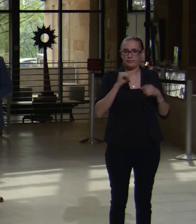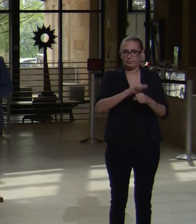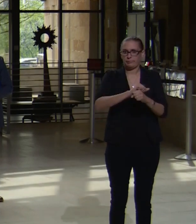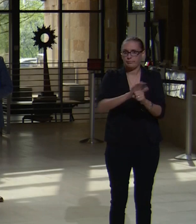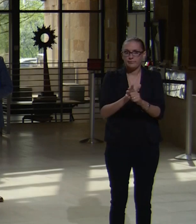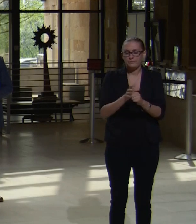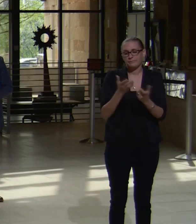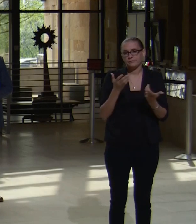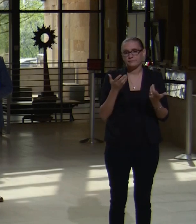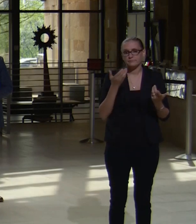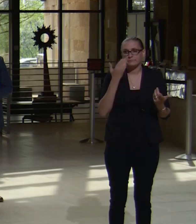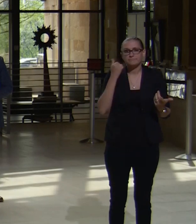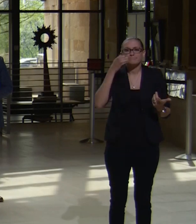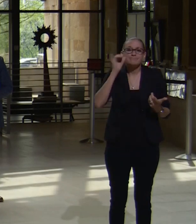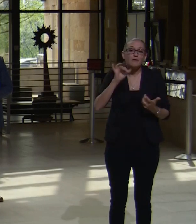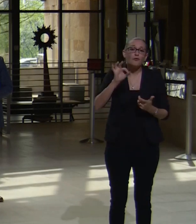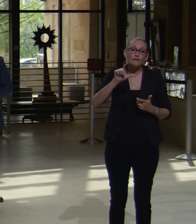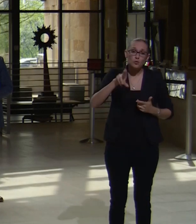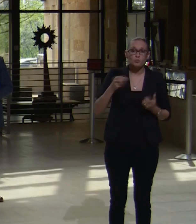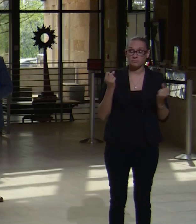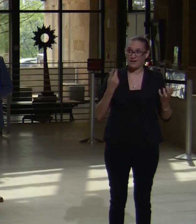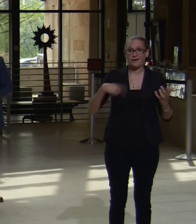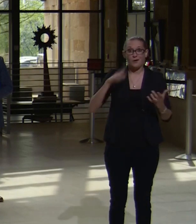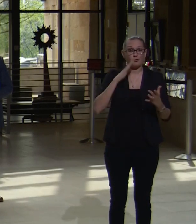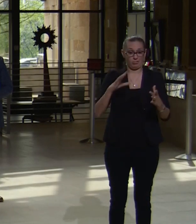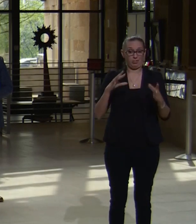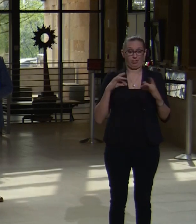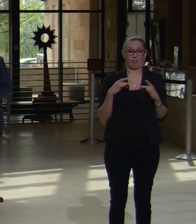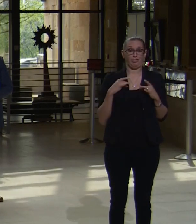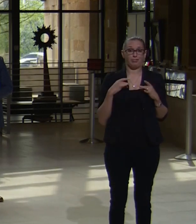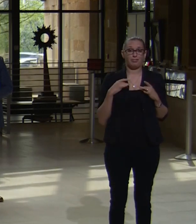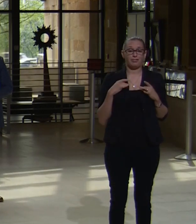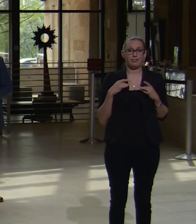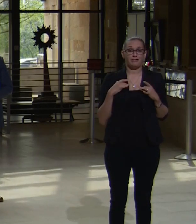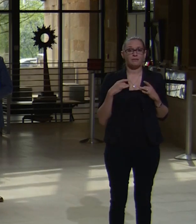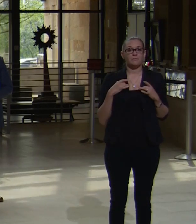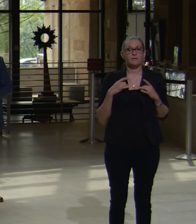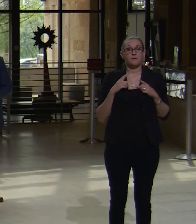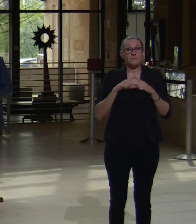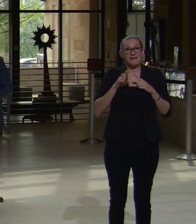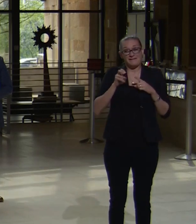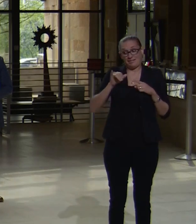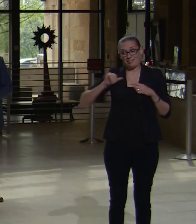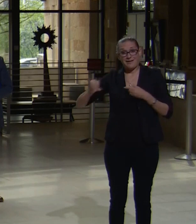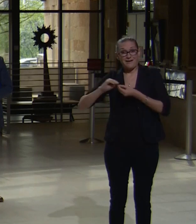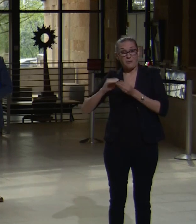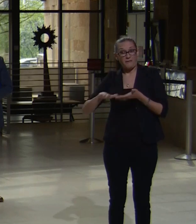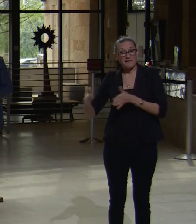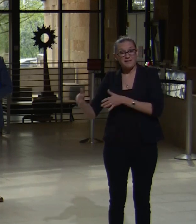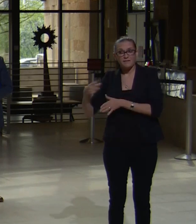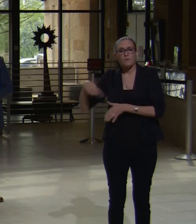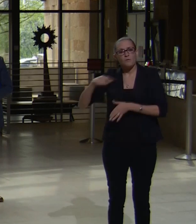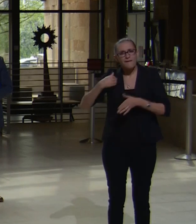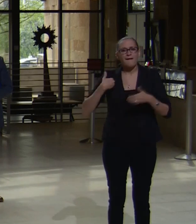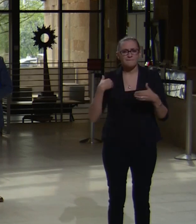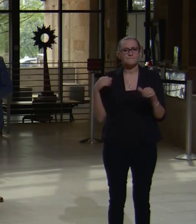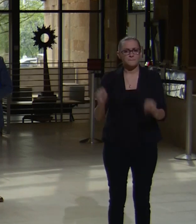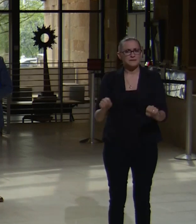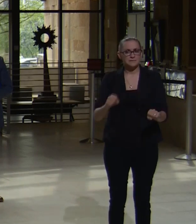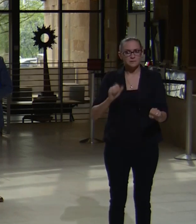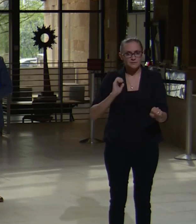it's like the flu. A lot of us are going to catch it. But even that number is one that we have the